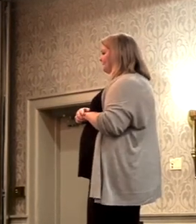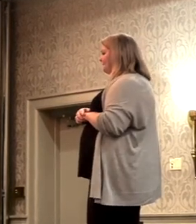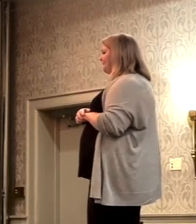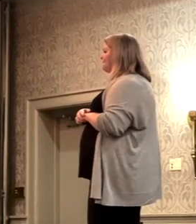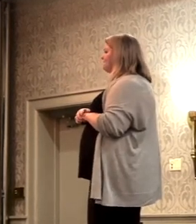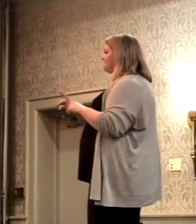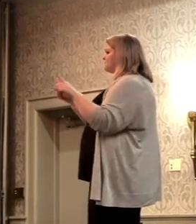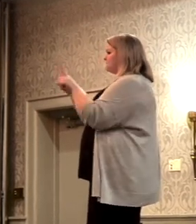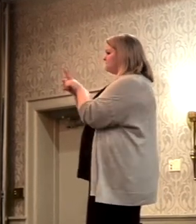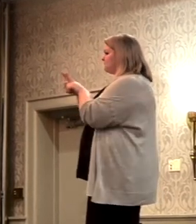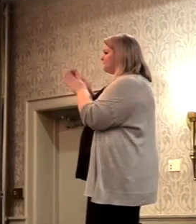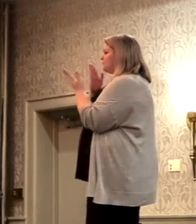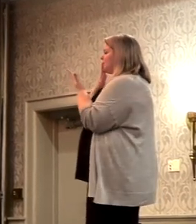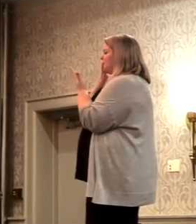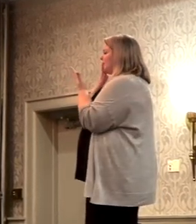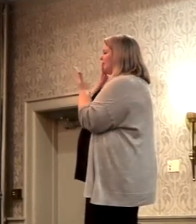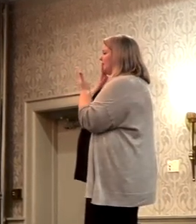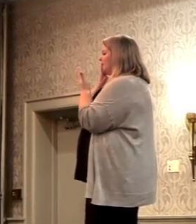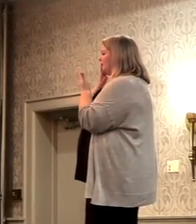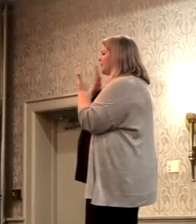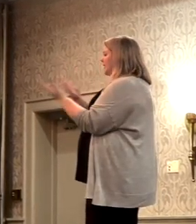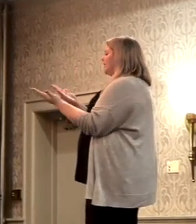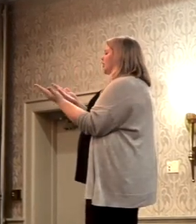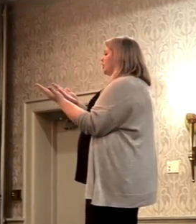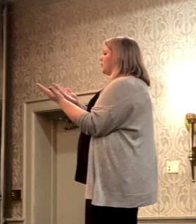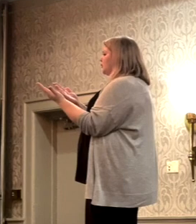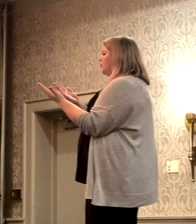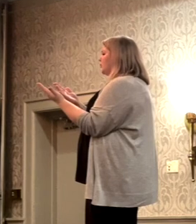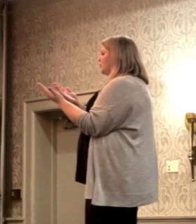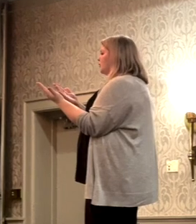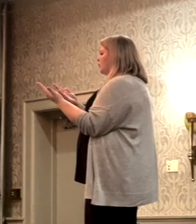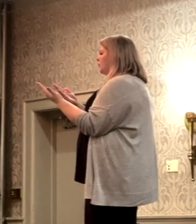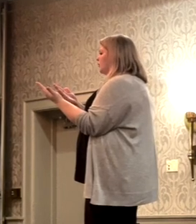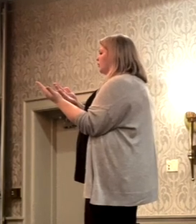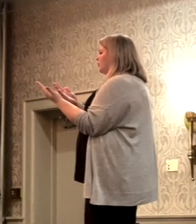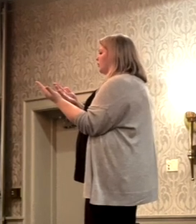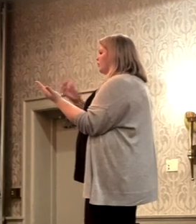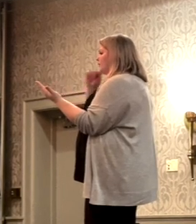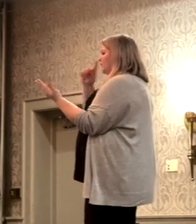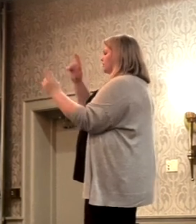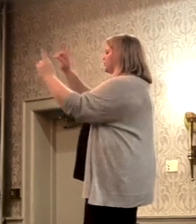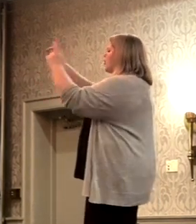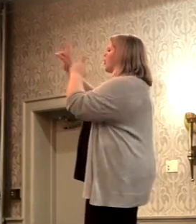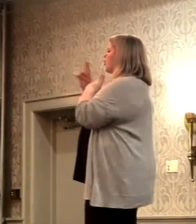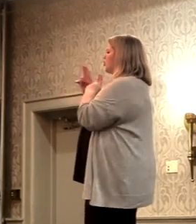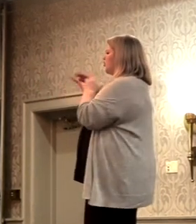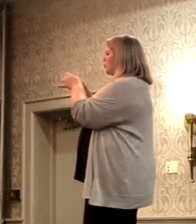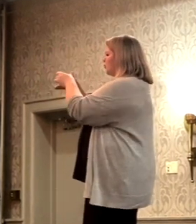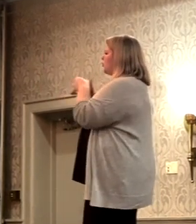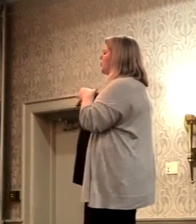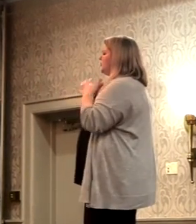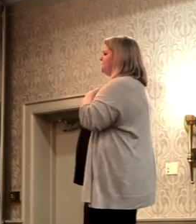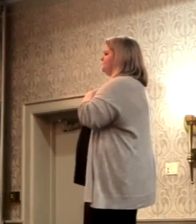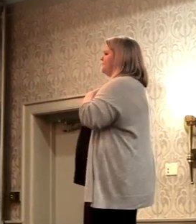want to thank you for tonight is for this incredible honor, something that I will cherish